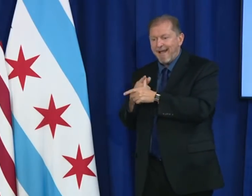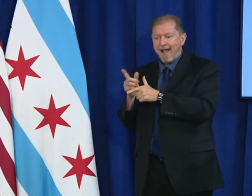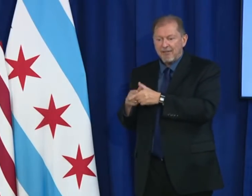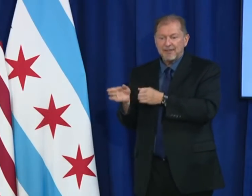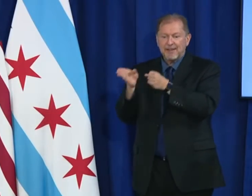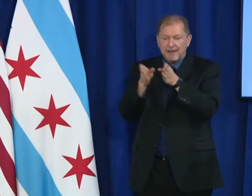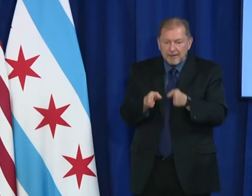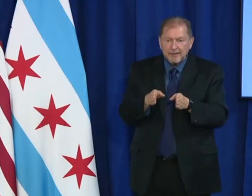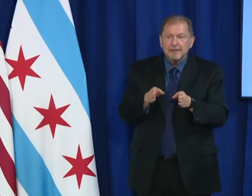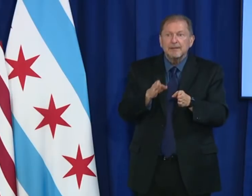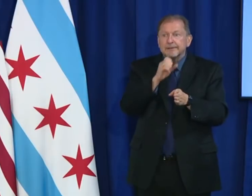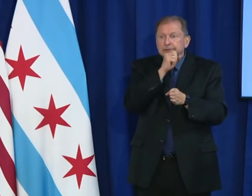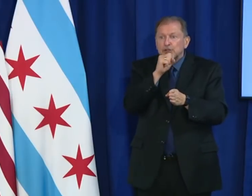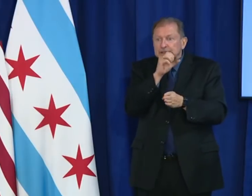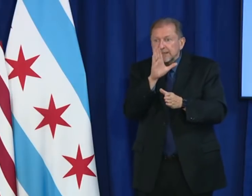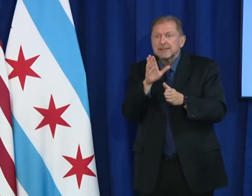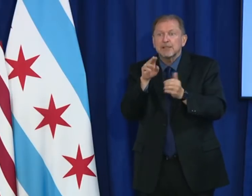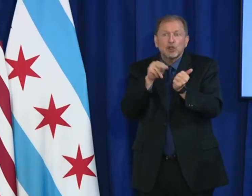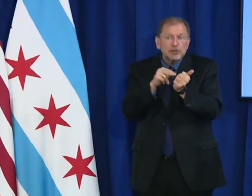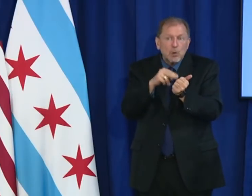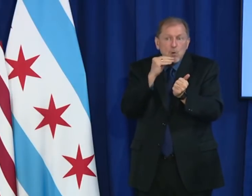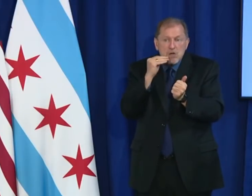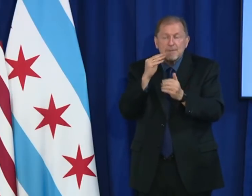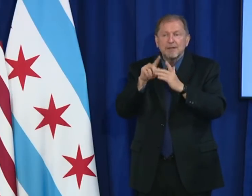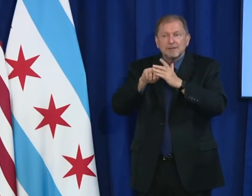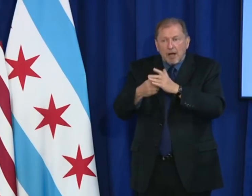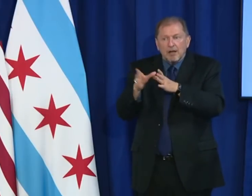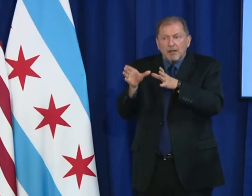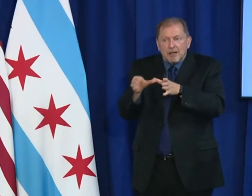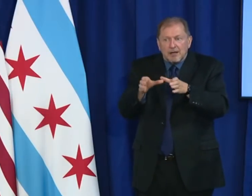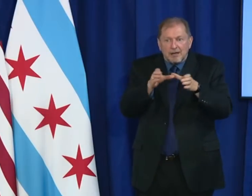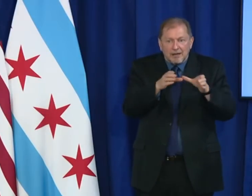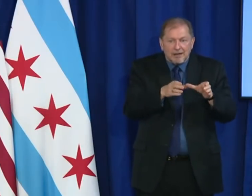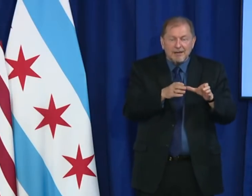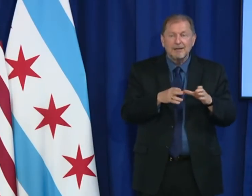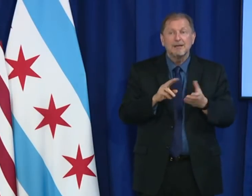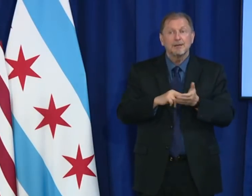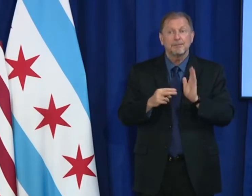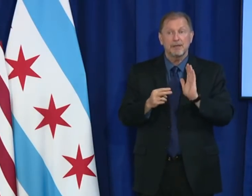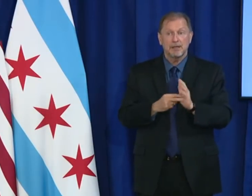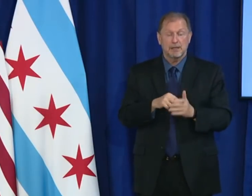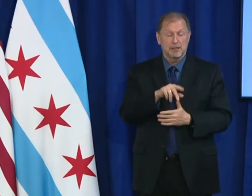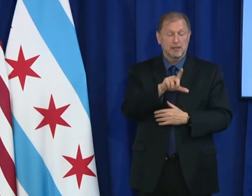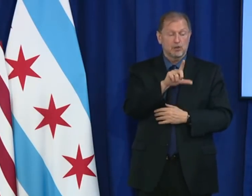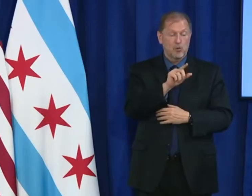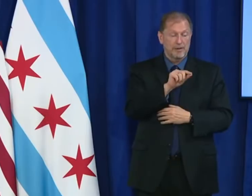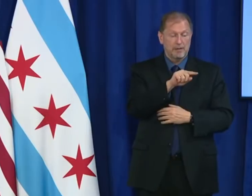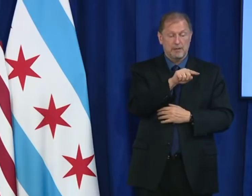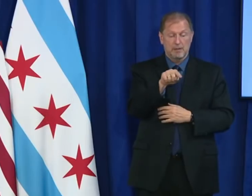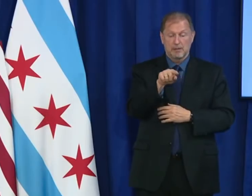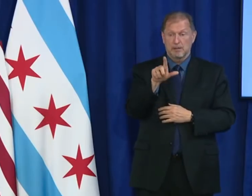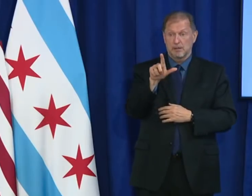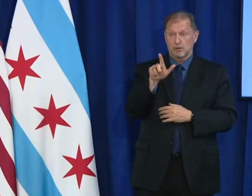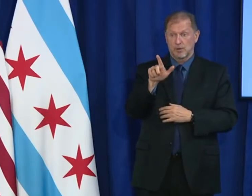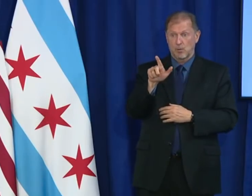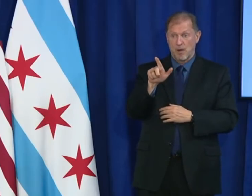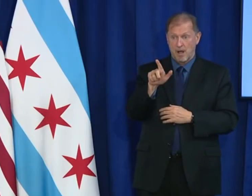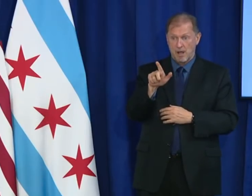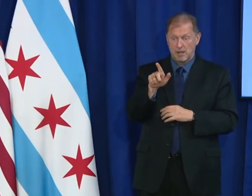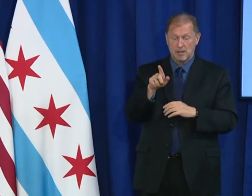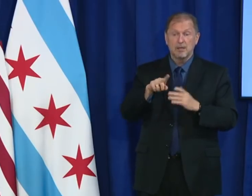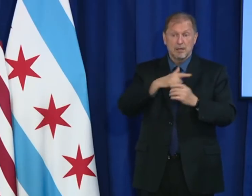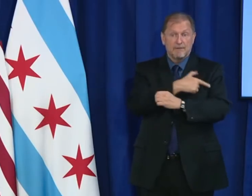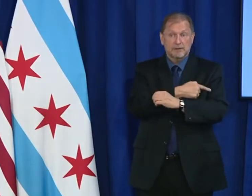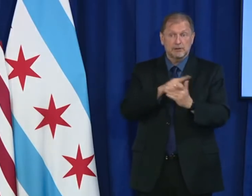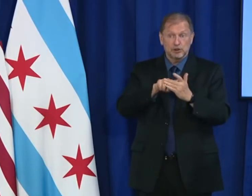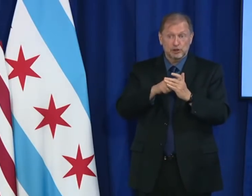in waves as it's available. And throughout most of 2021, even as the vaccine is being rolled